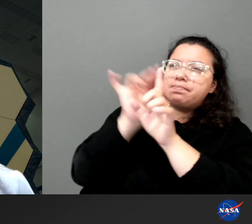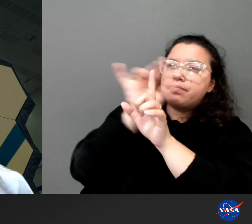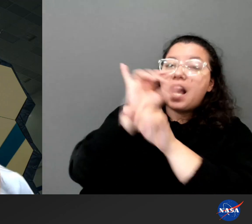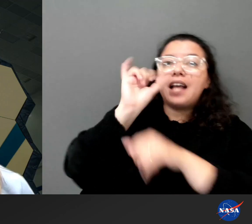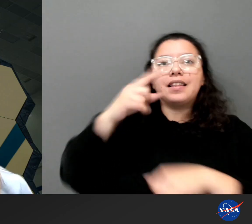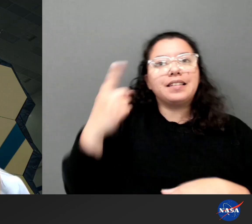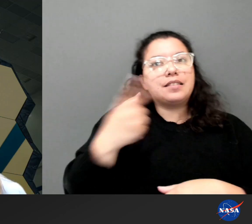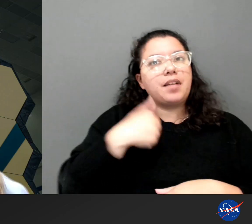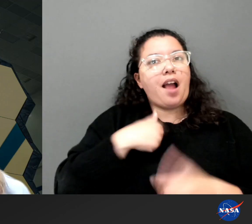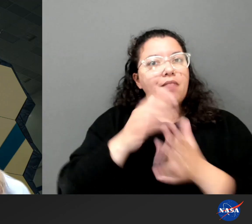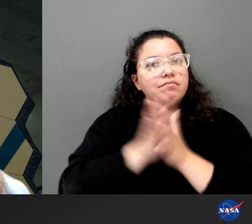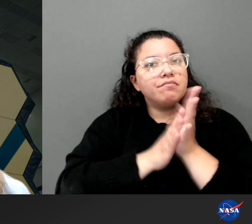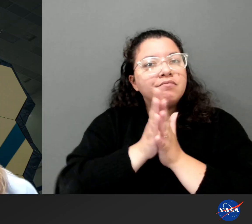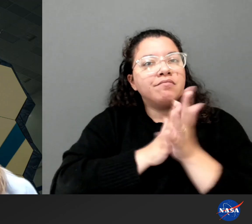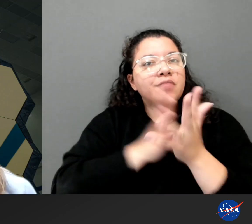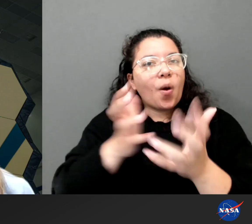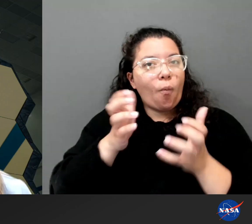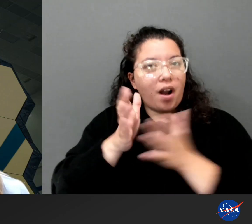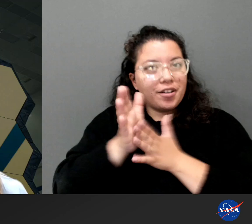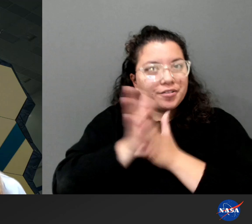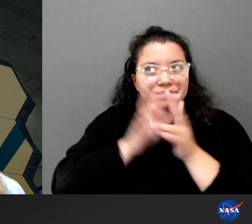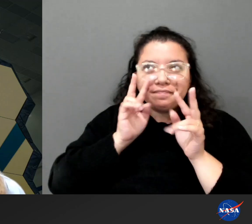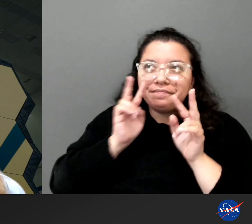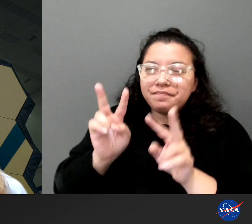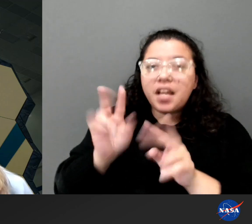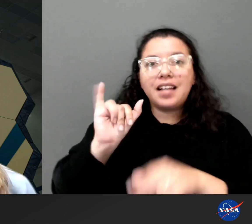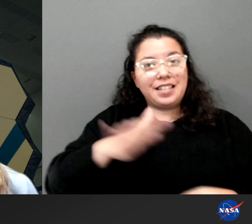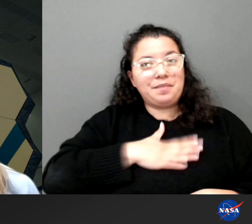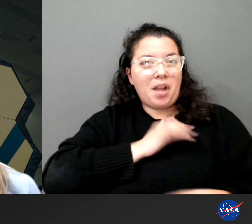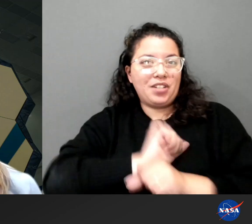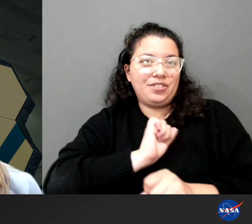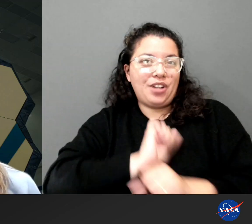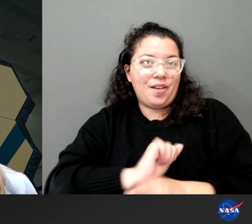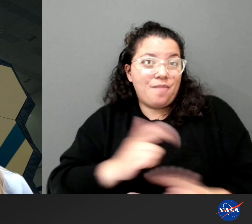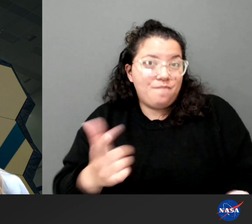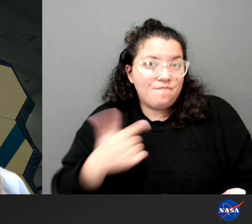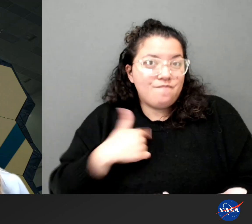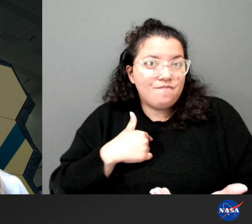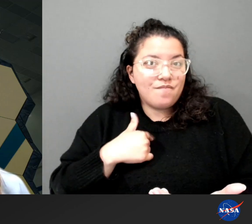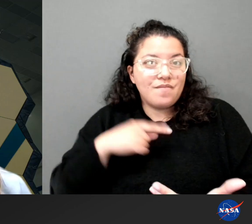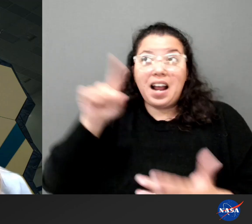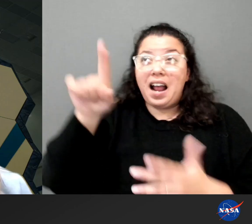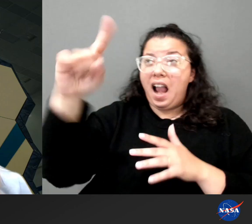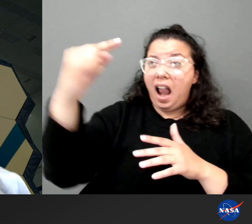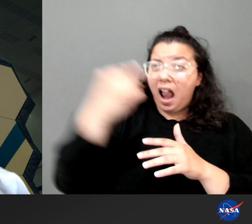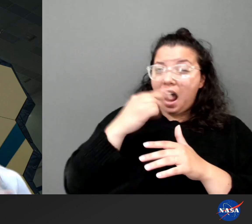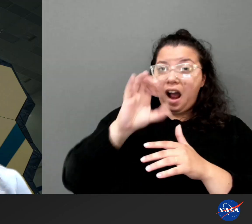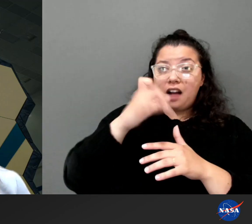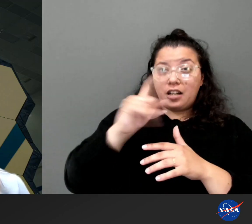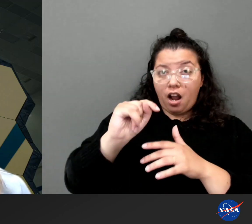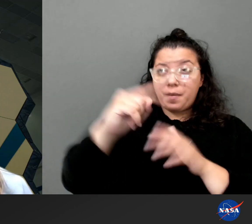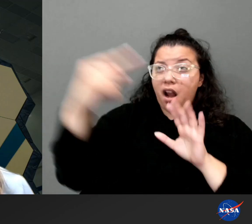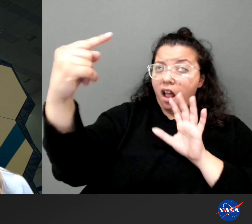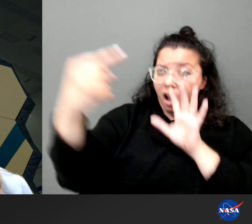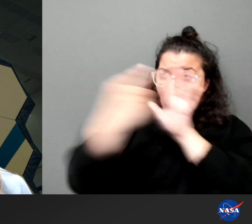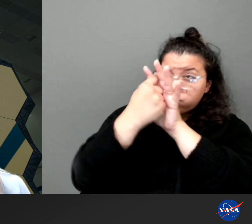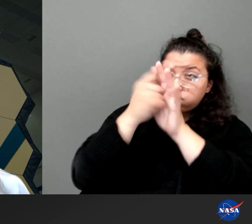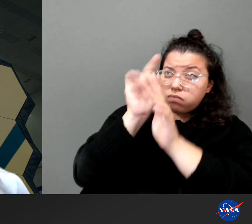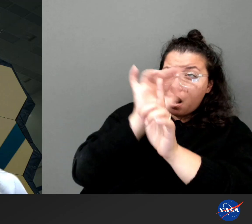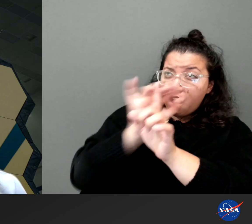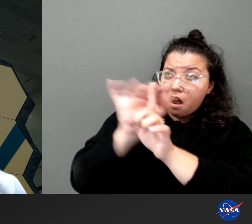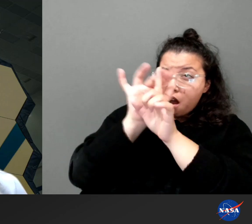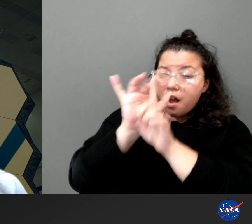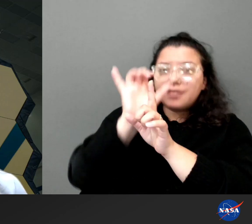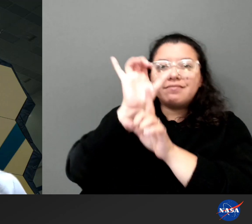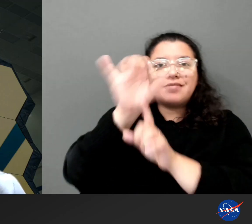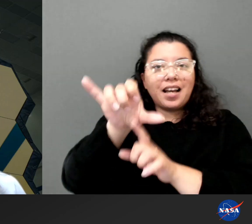passionate about and what I actually do for a living as I study these comets that are coming in. And it tells us a lot about what that remnant material is.